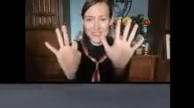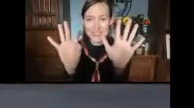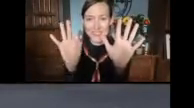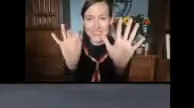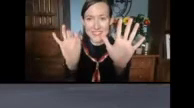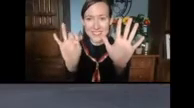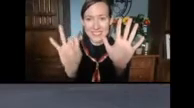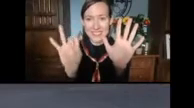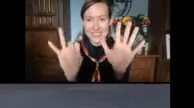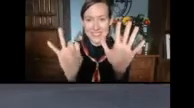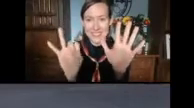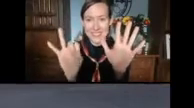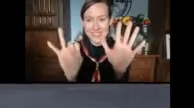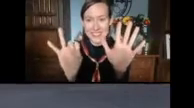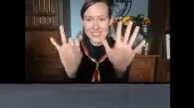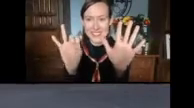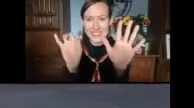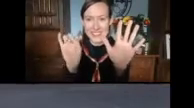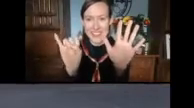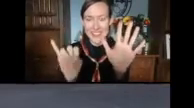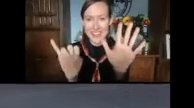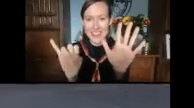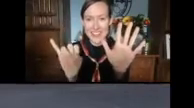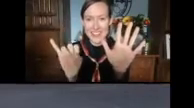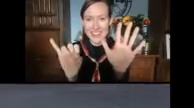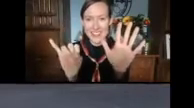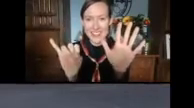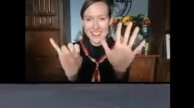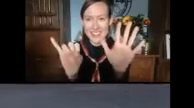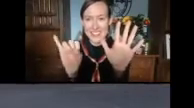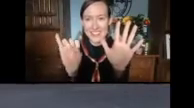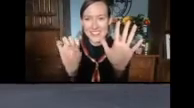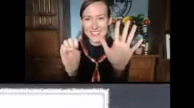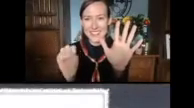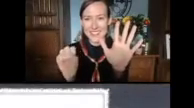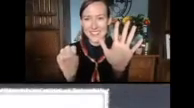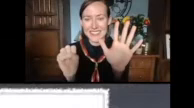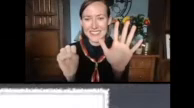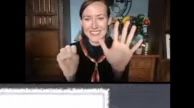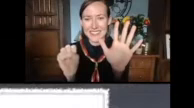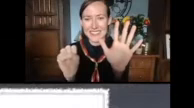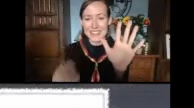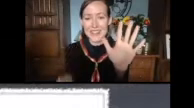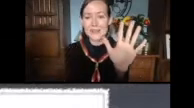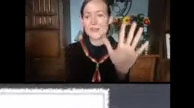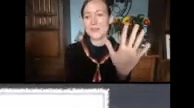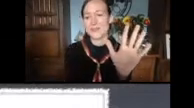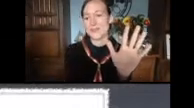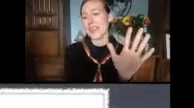Oh, I think we've got some answers, but we are going to give a chance to those who are joining us on Facebook as well. So